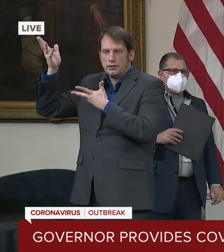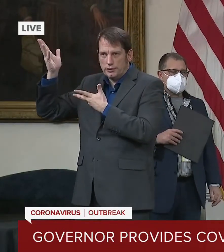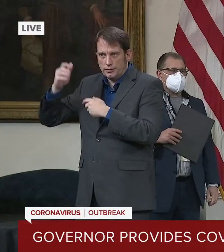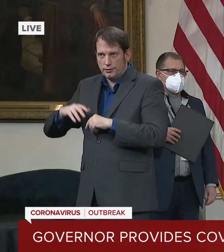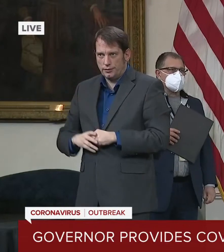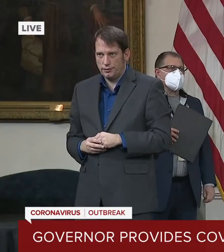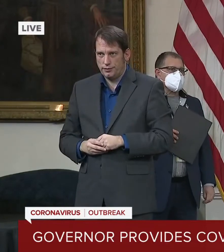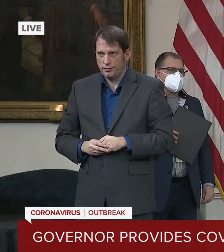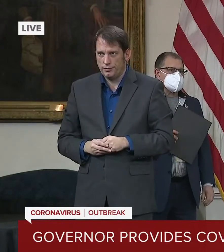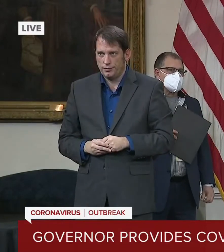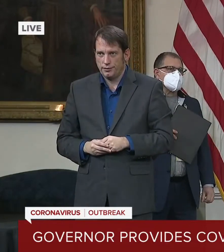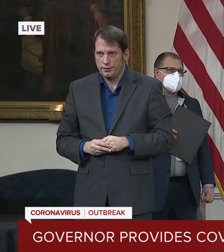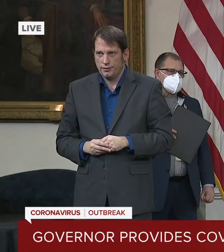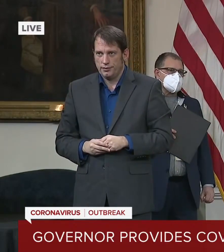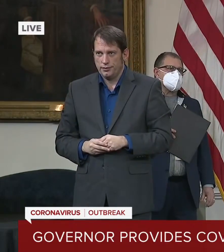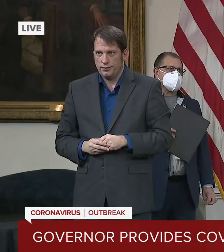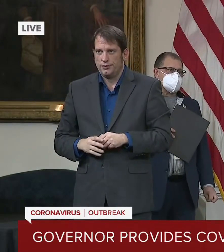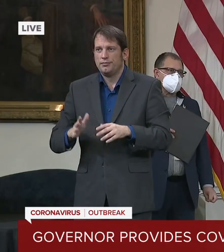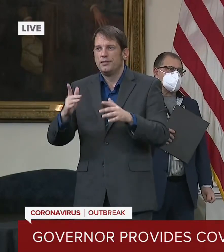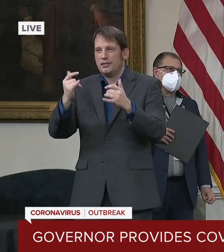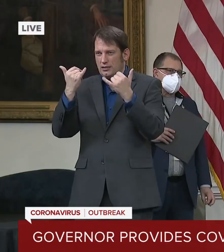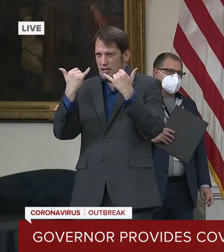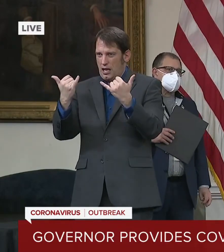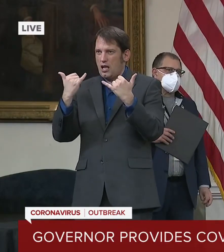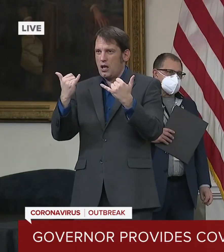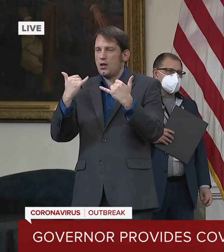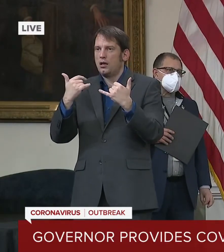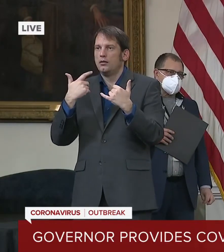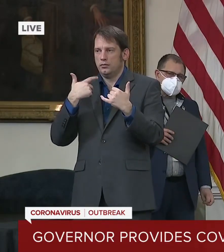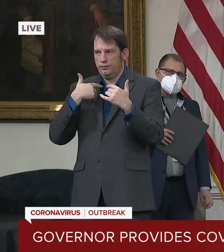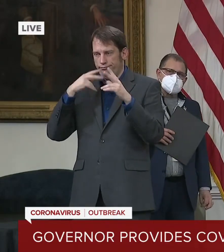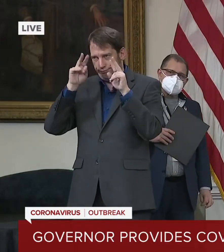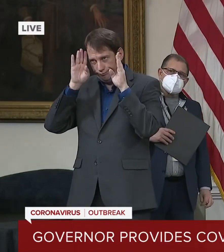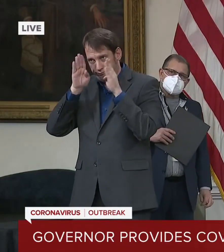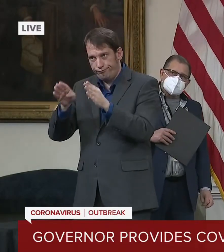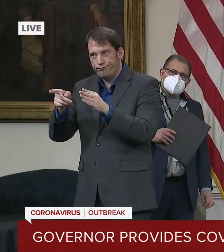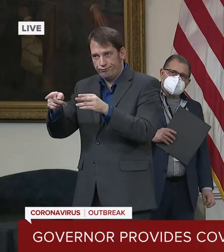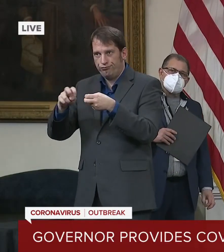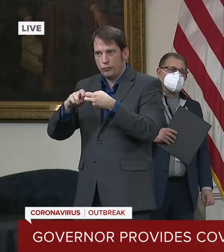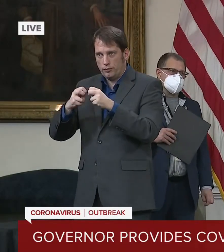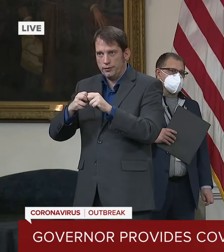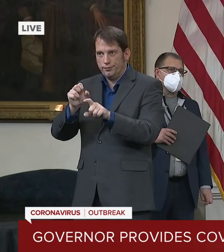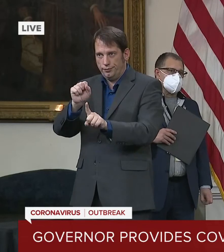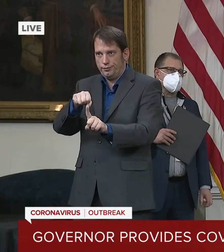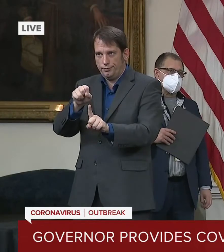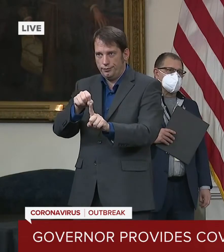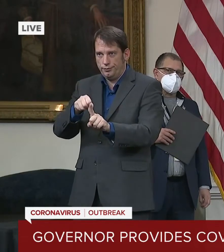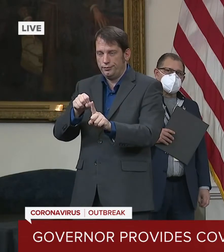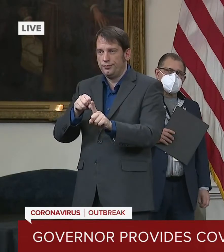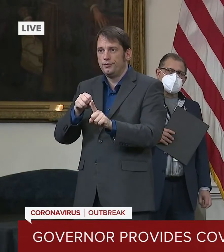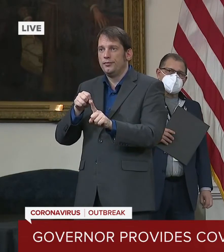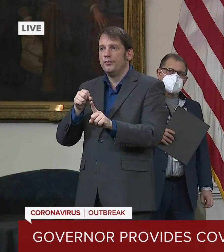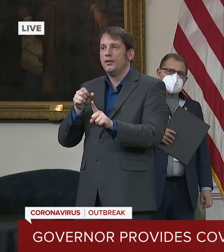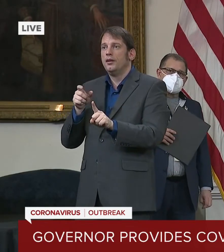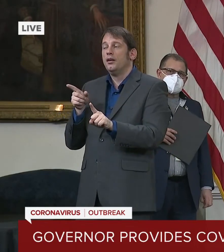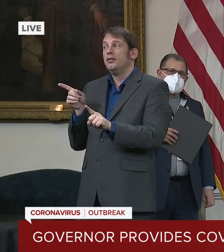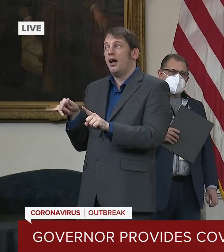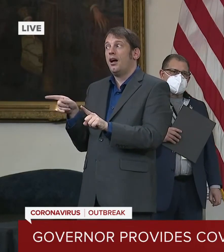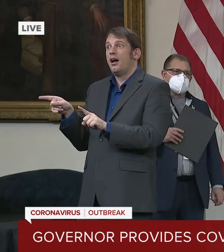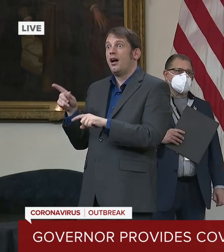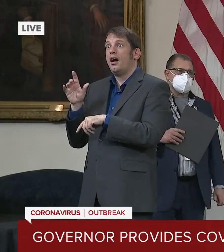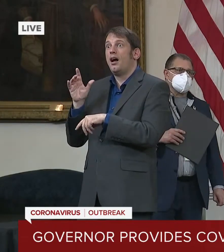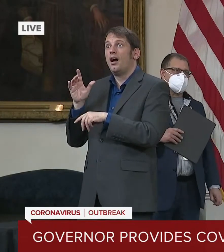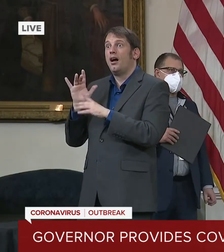the issue and people were going on there, mistakenly and trying to book appointments. It was for other types of medical things and maybe previous